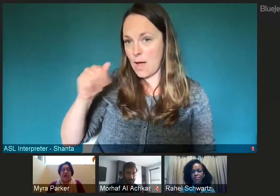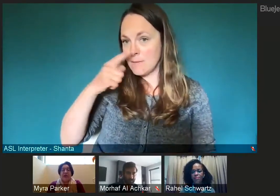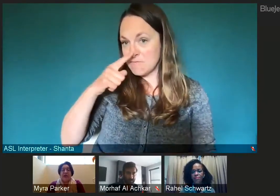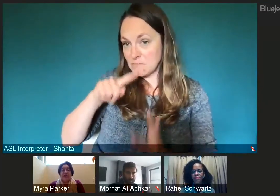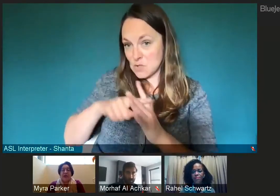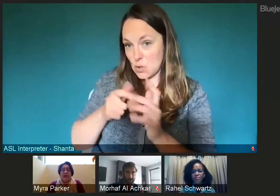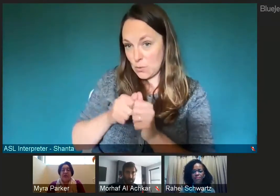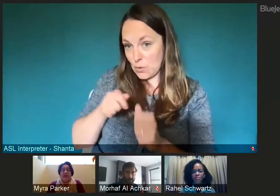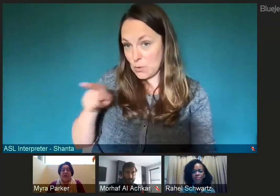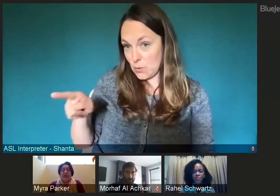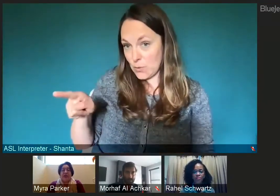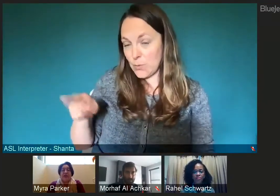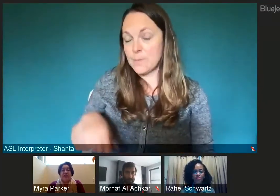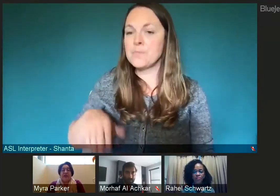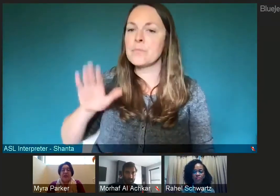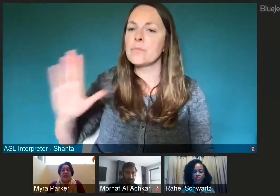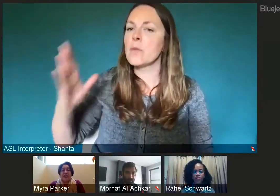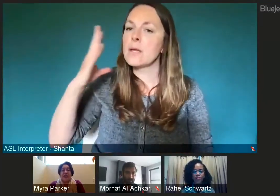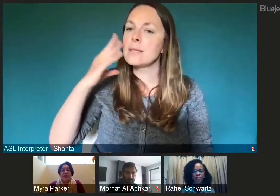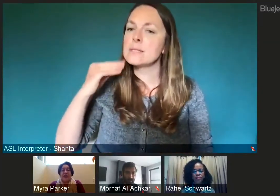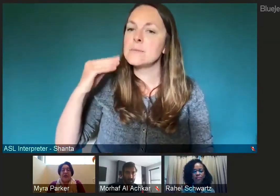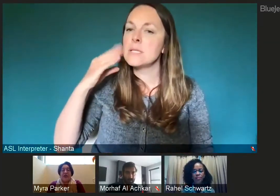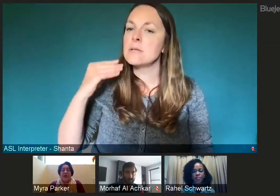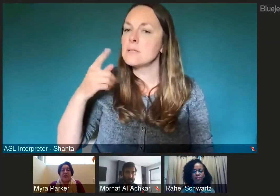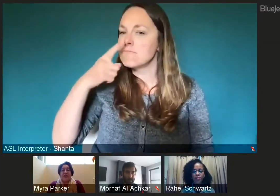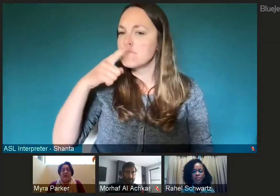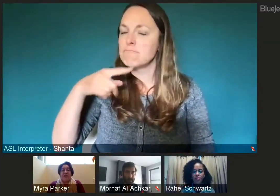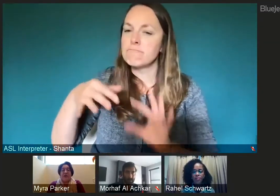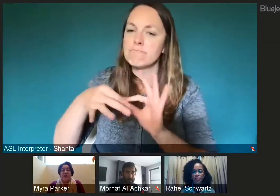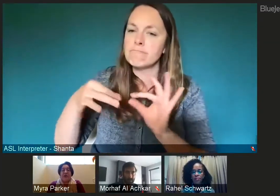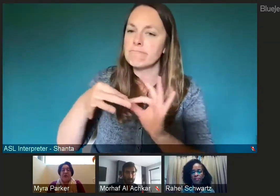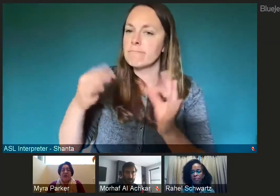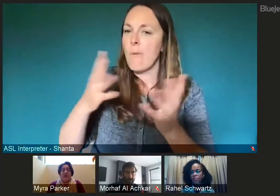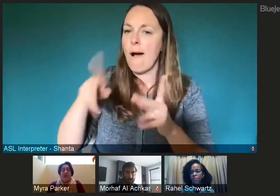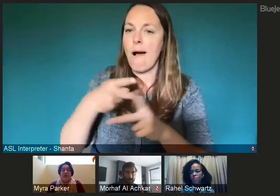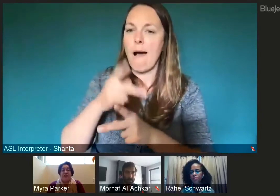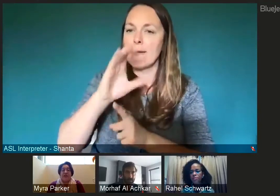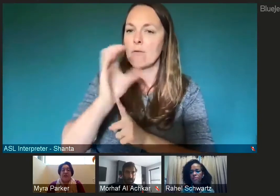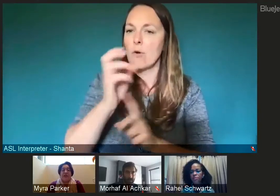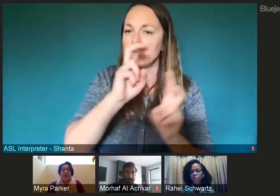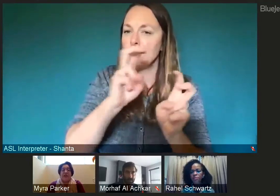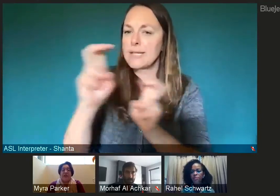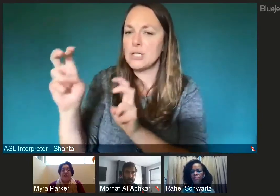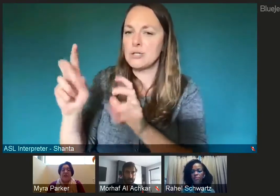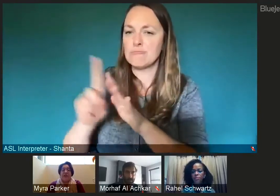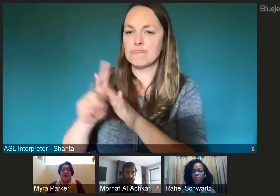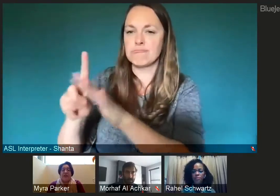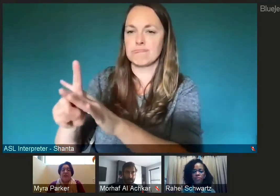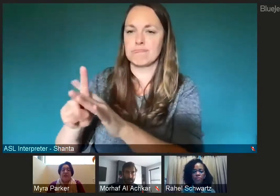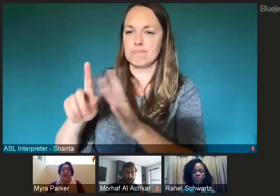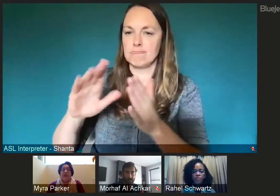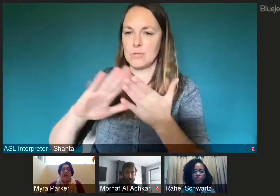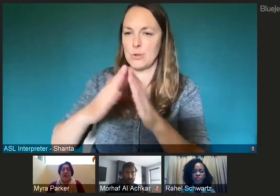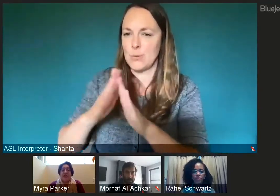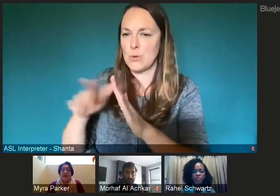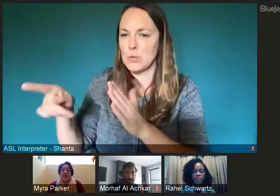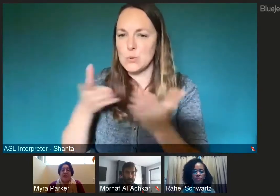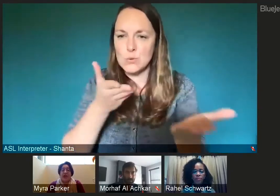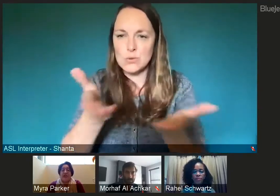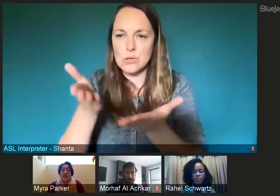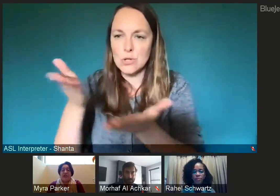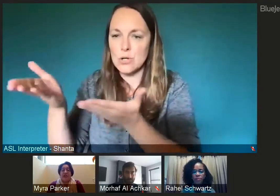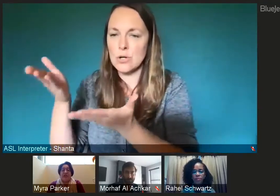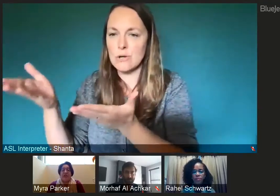you. In your experience, can you talk about what types of cultural issues have arisen in the communities that you serve and that